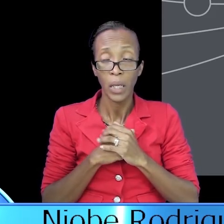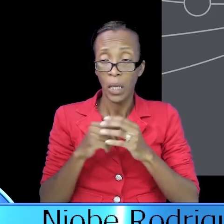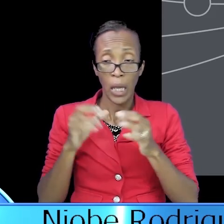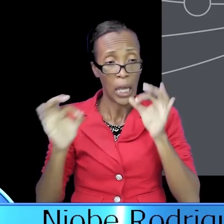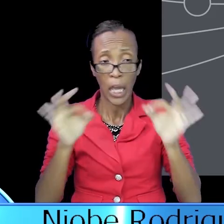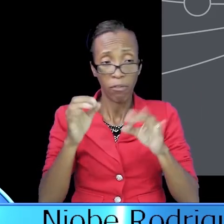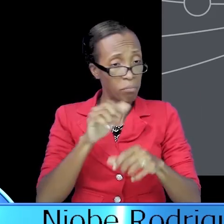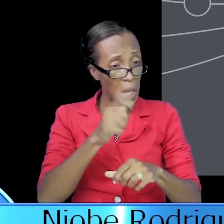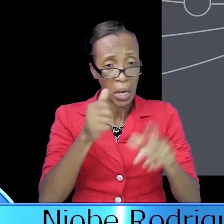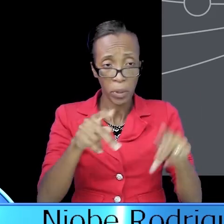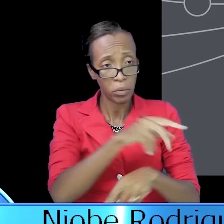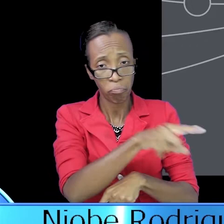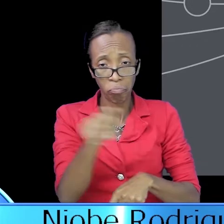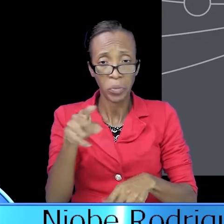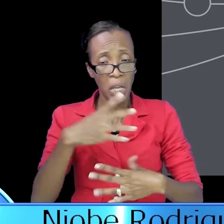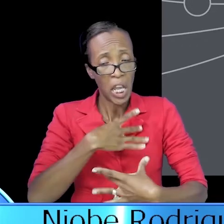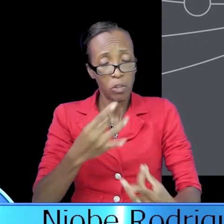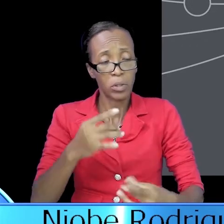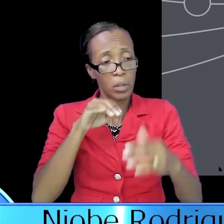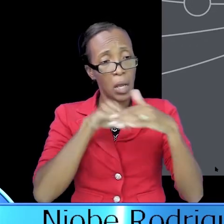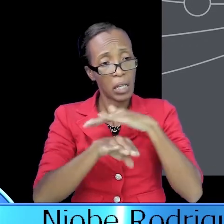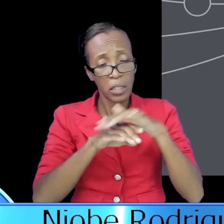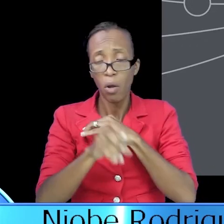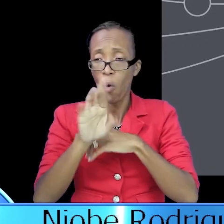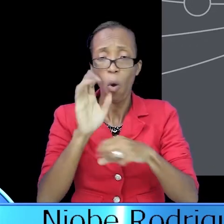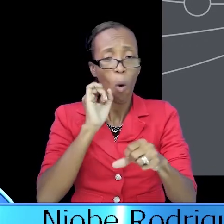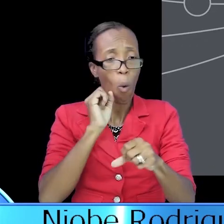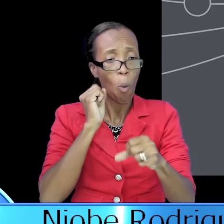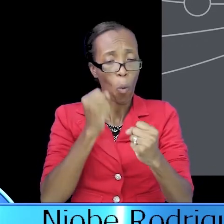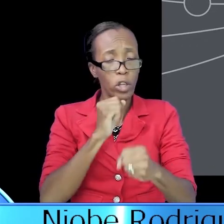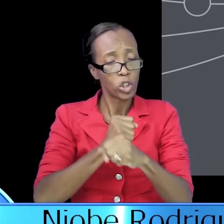Okay, so all right, sounds real good. And